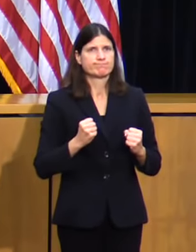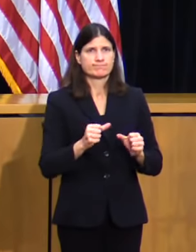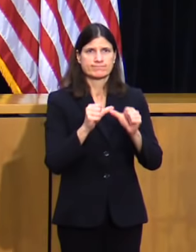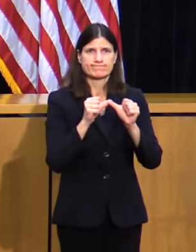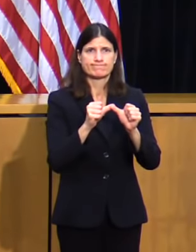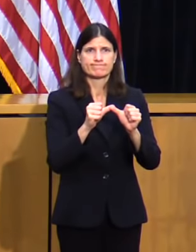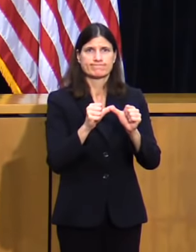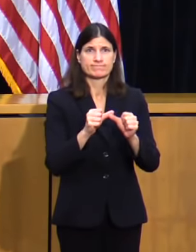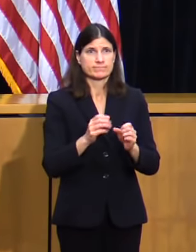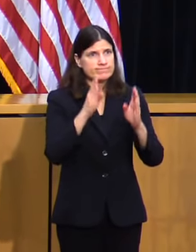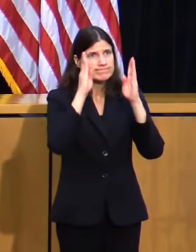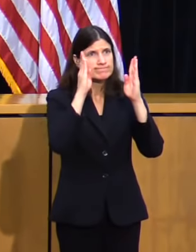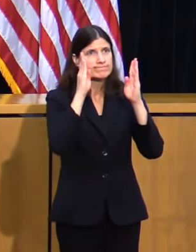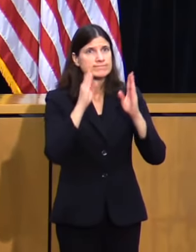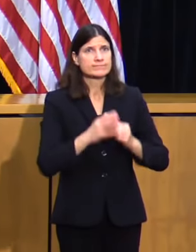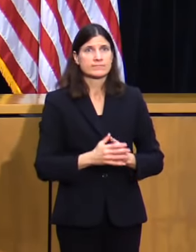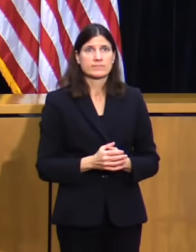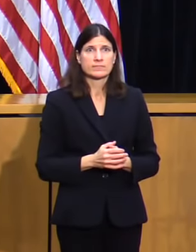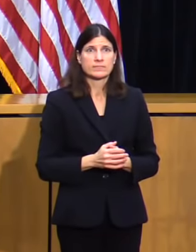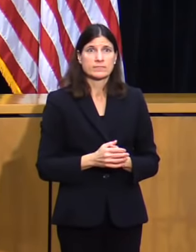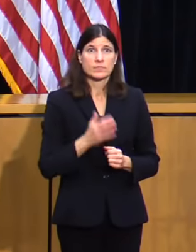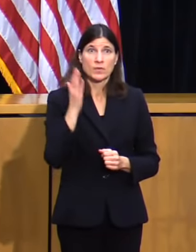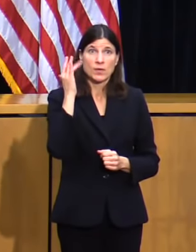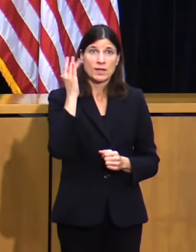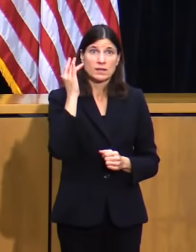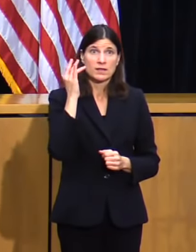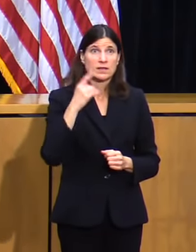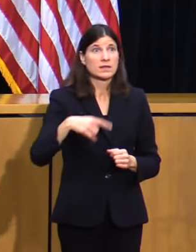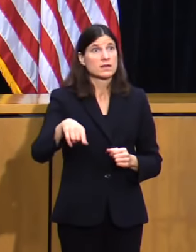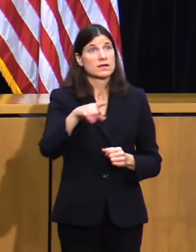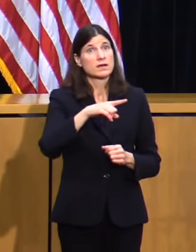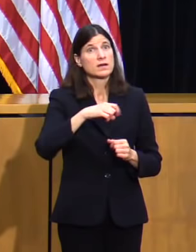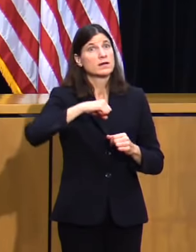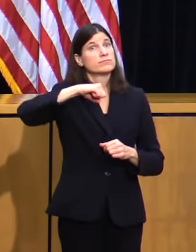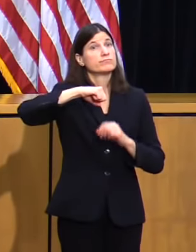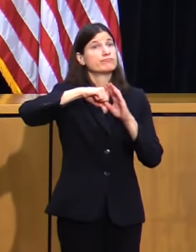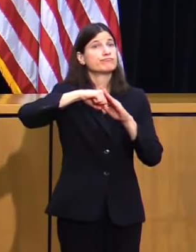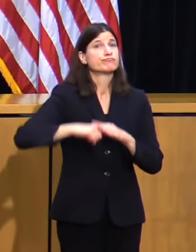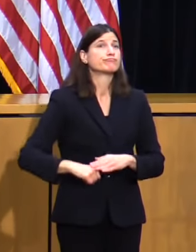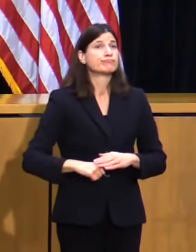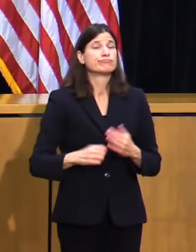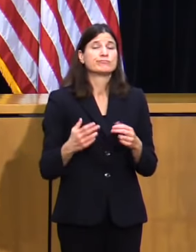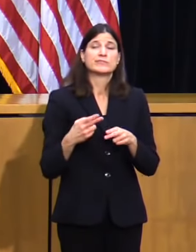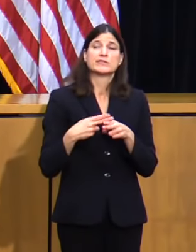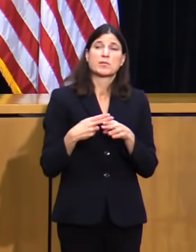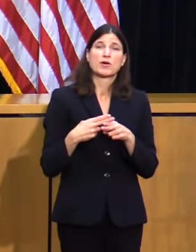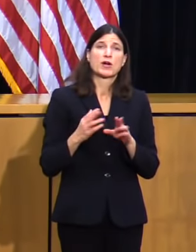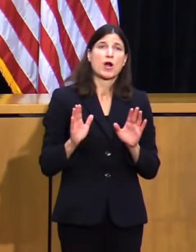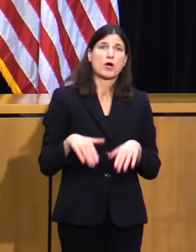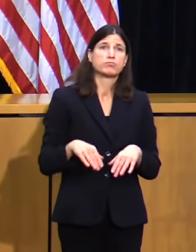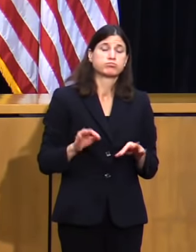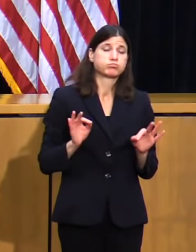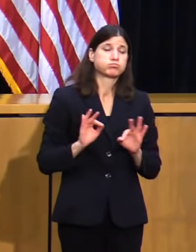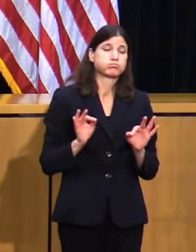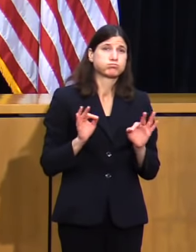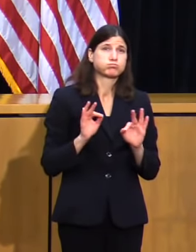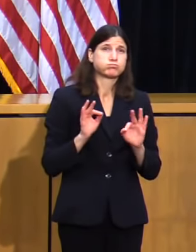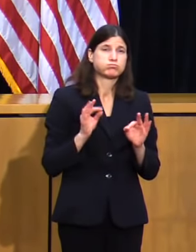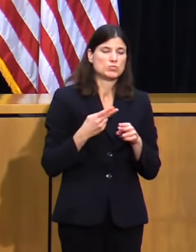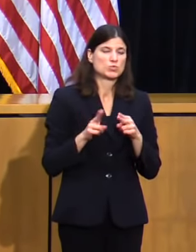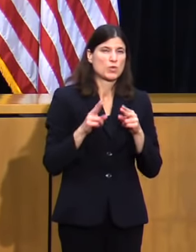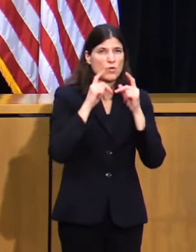dramatically outweigh the temporary inconvenience and some of the awkwardness that comes with incorporating